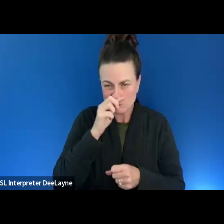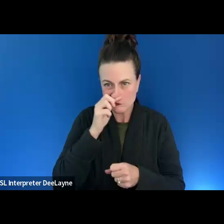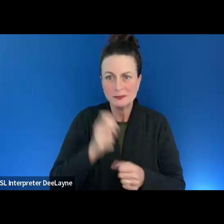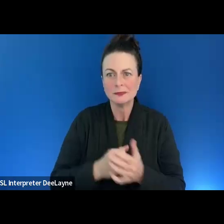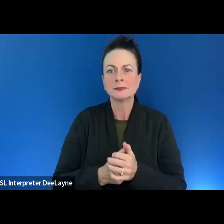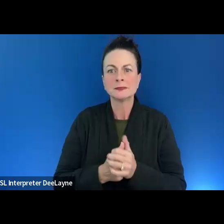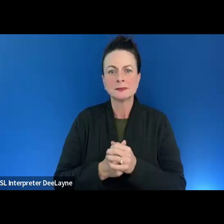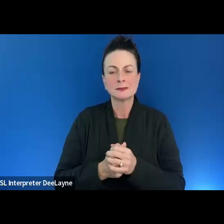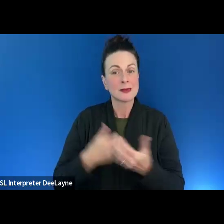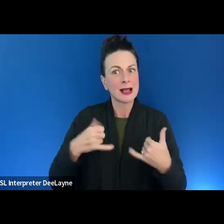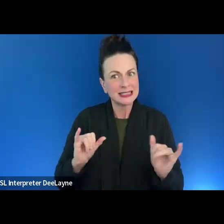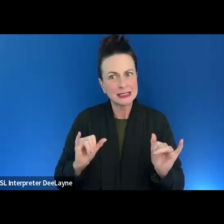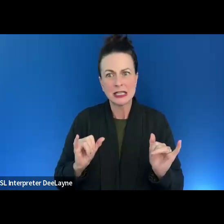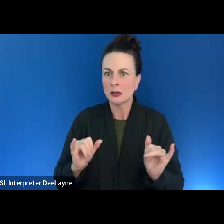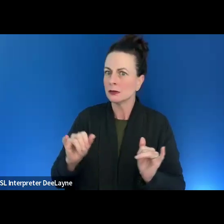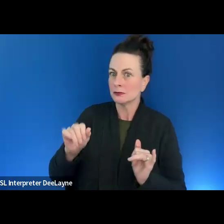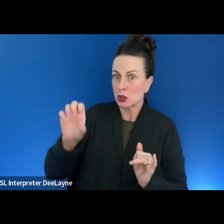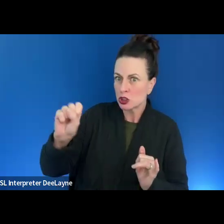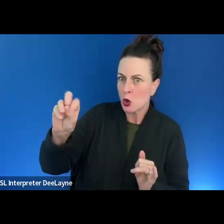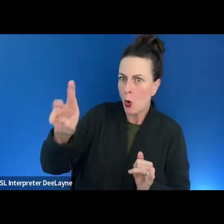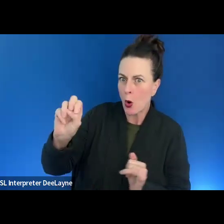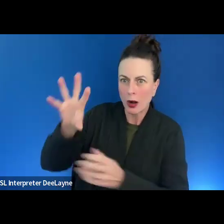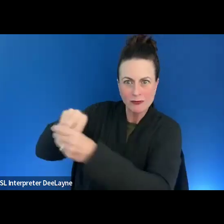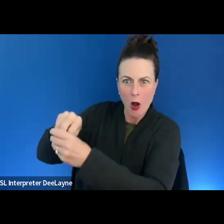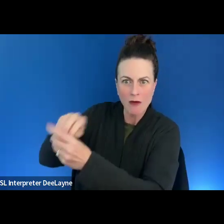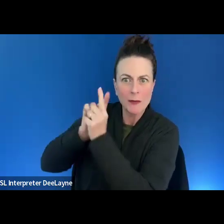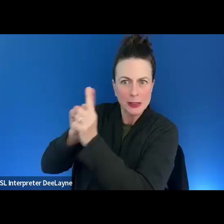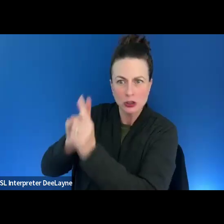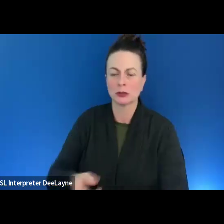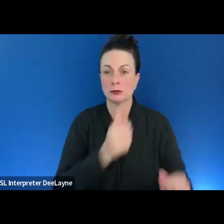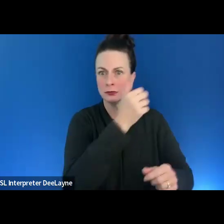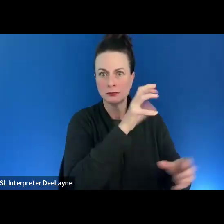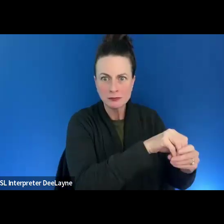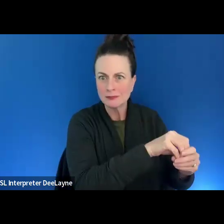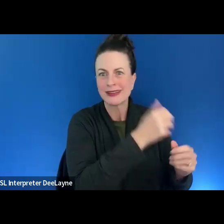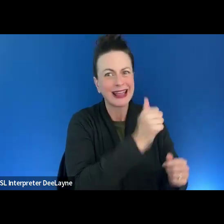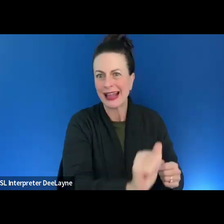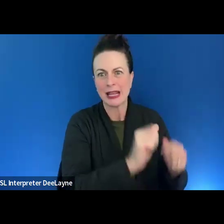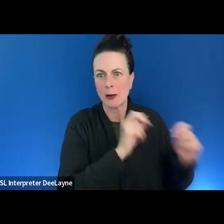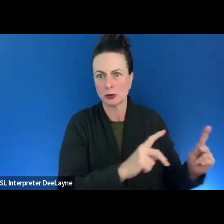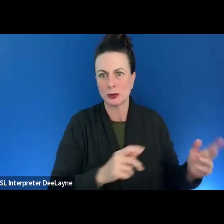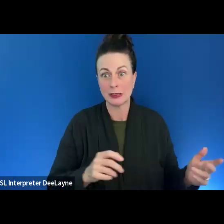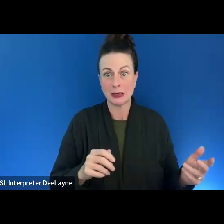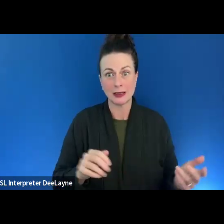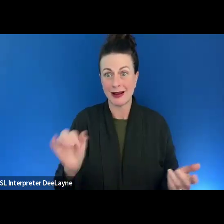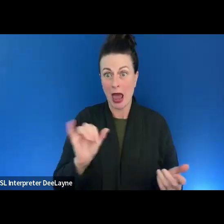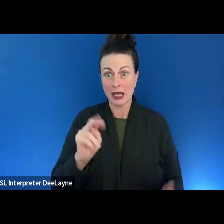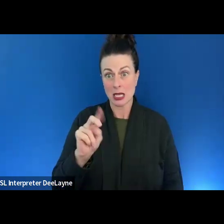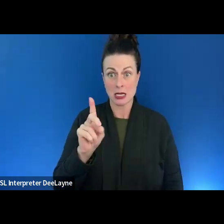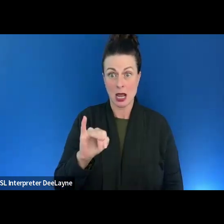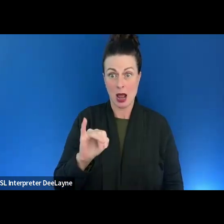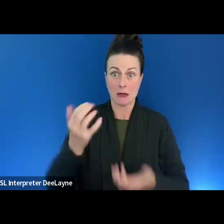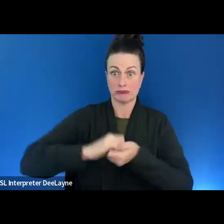still seek mentorship from SCORE. I still participate in any opportunity I can. Like this work we do with NDI,